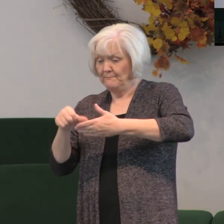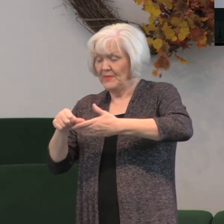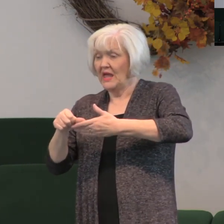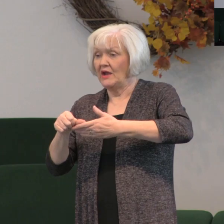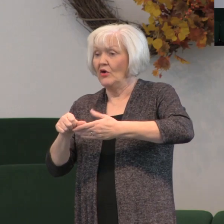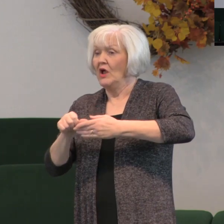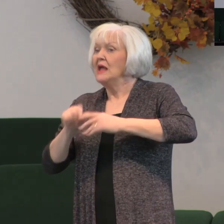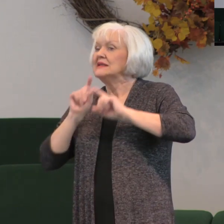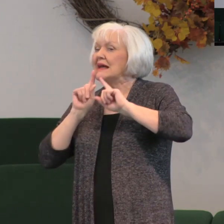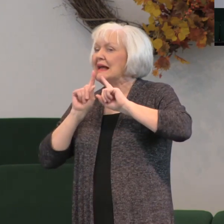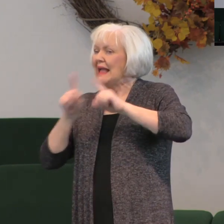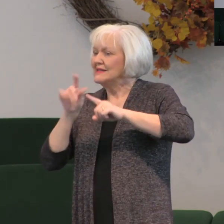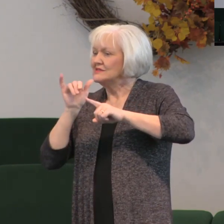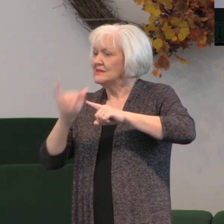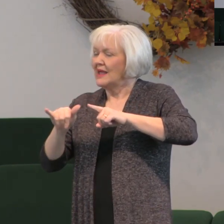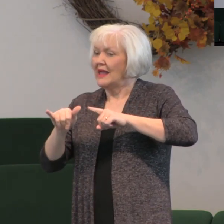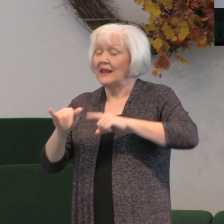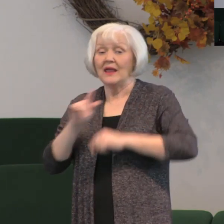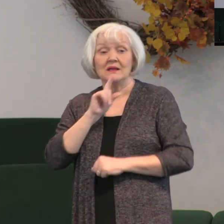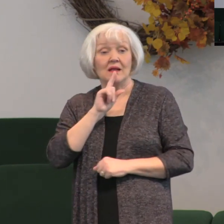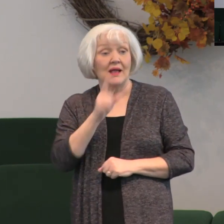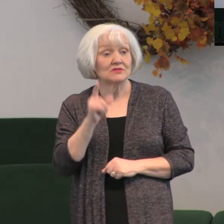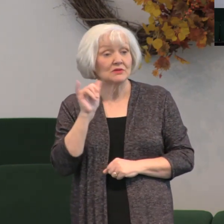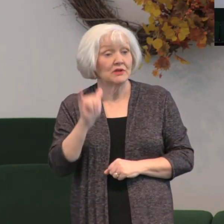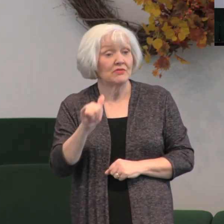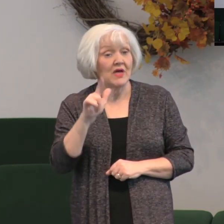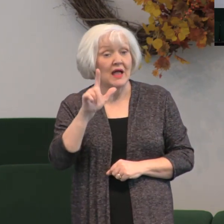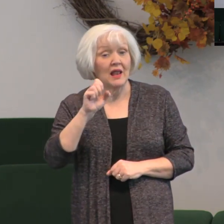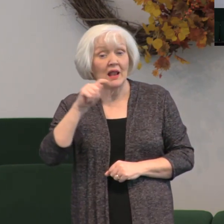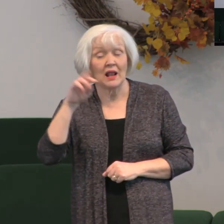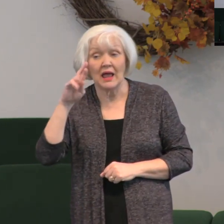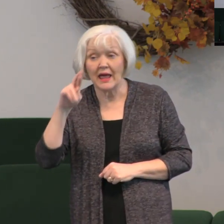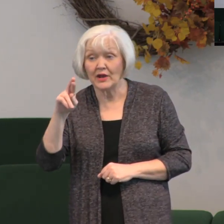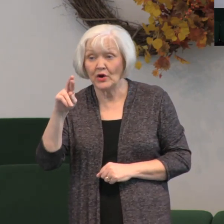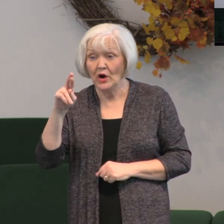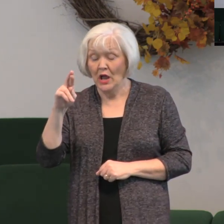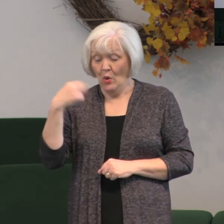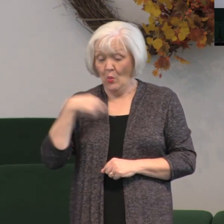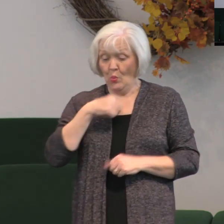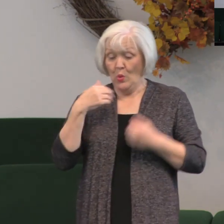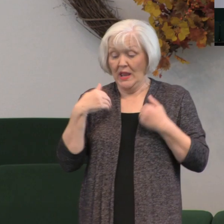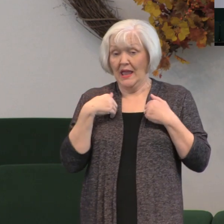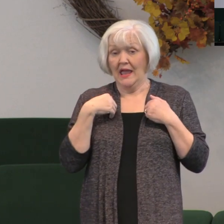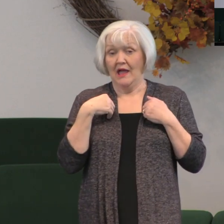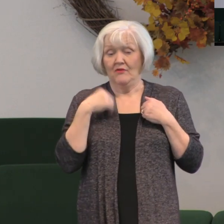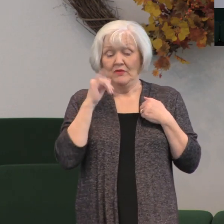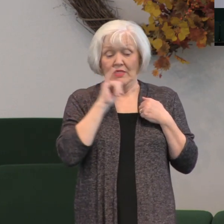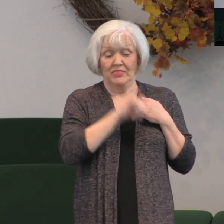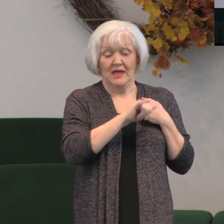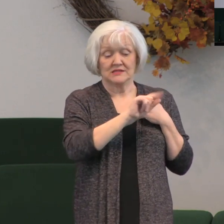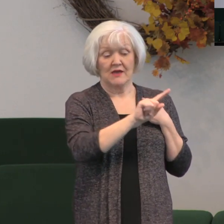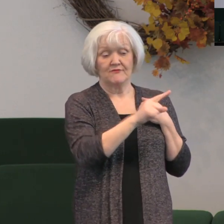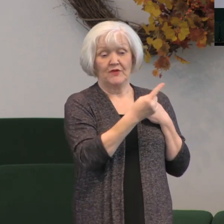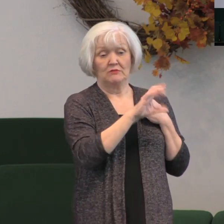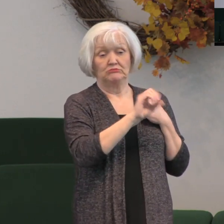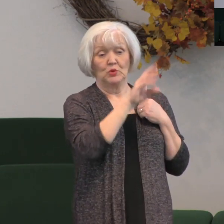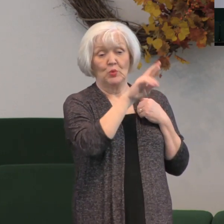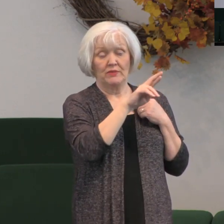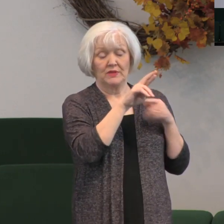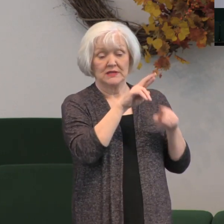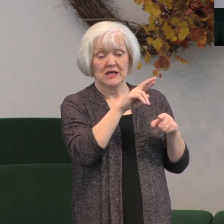this letter that he had wrote. And actually, the letter that we have, that we have that letter and that is 1 Corinthians. So there was a